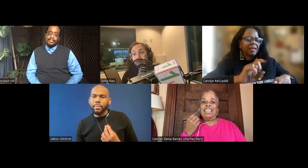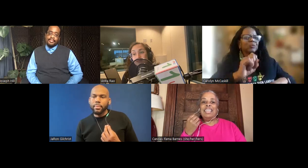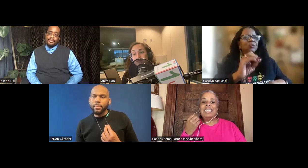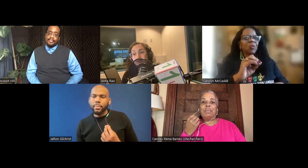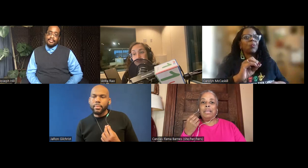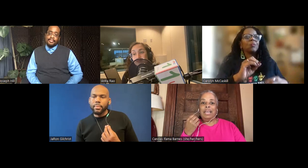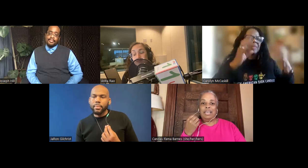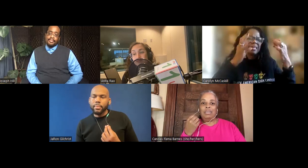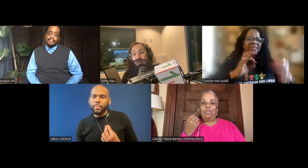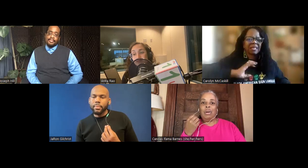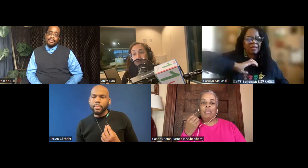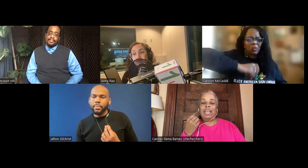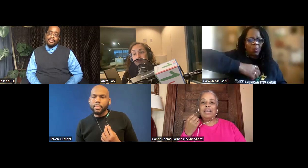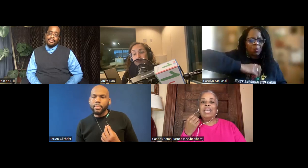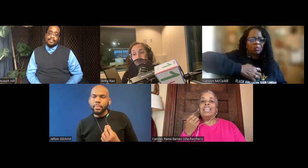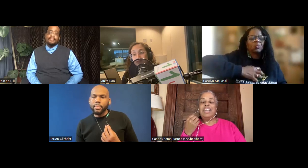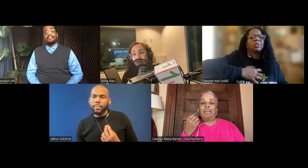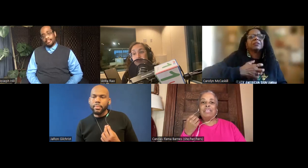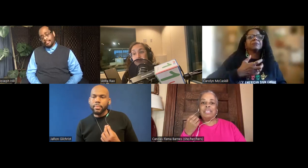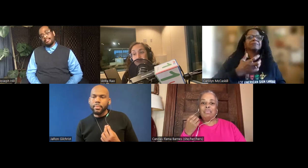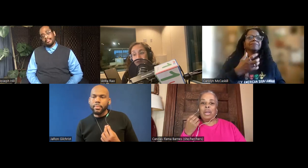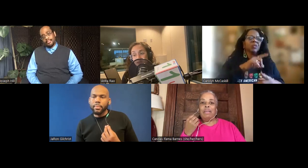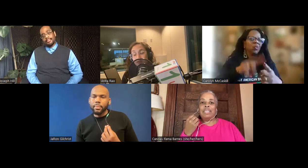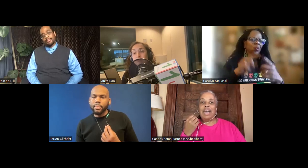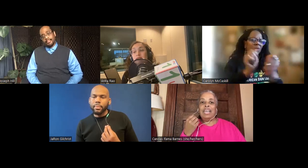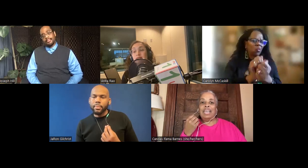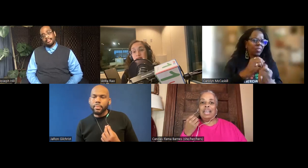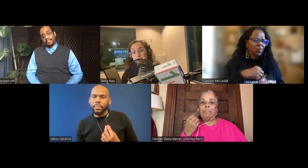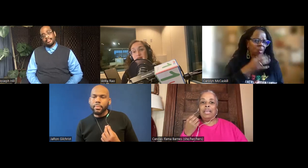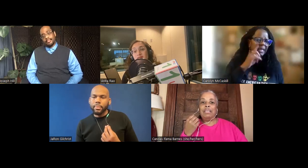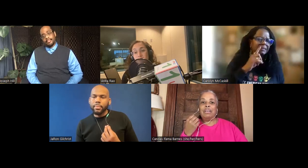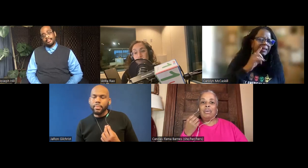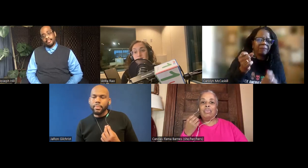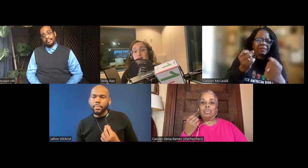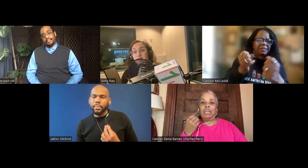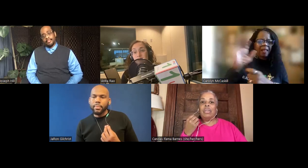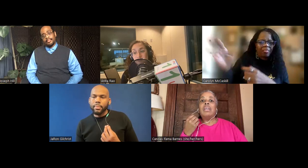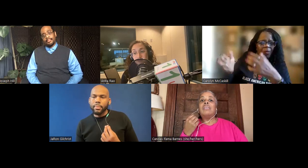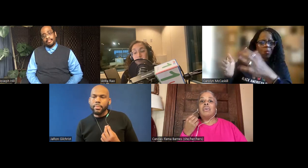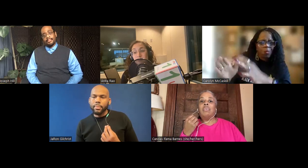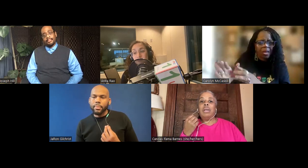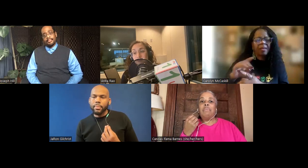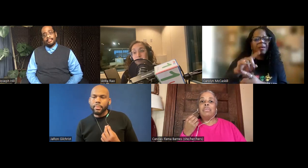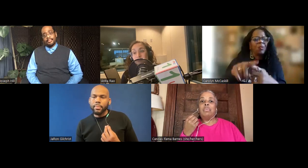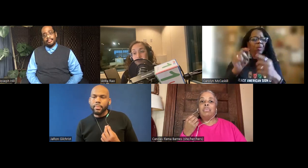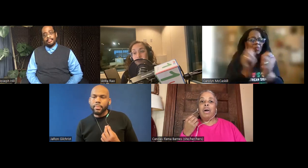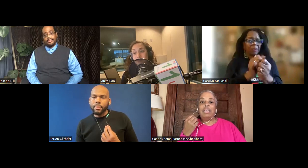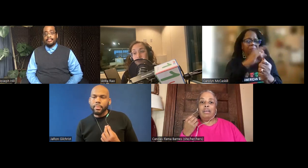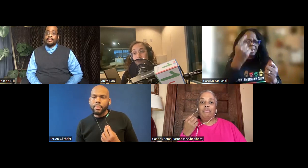had assimilated to a white deaf way of signing, and I began to code switch. So when I was with white deaf